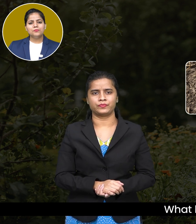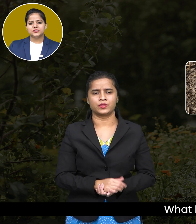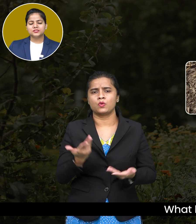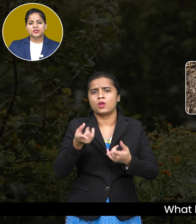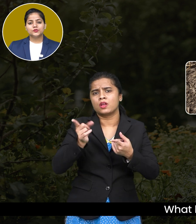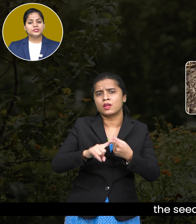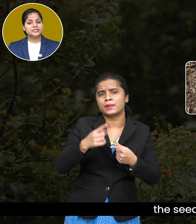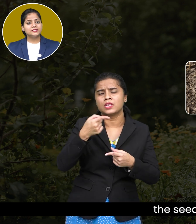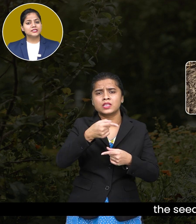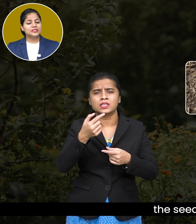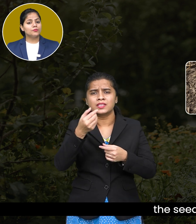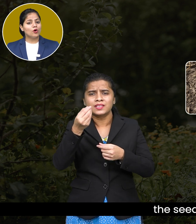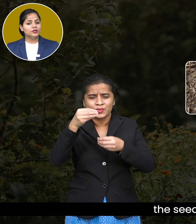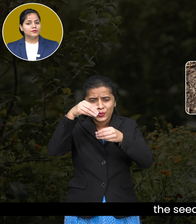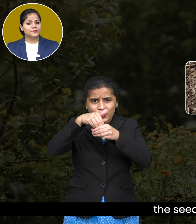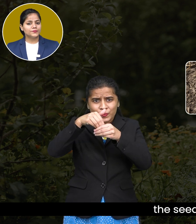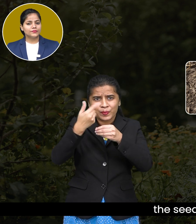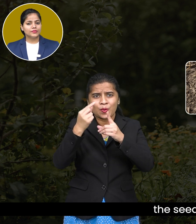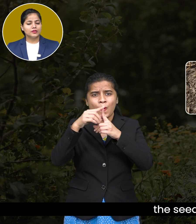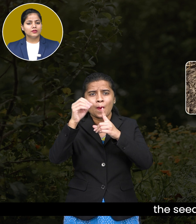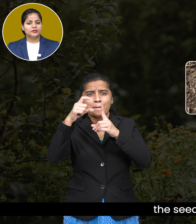What happens to the seeds in the pod?